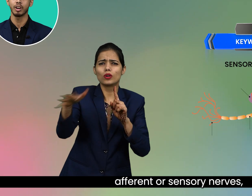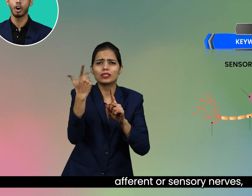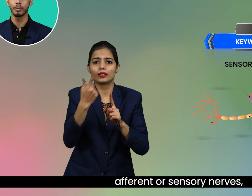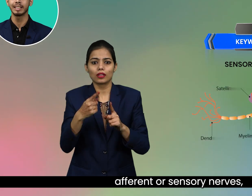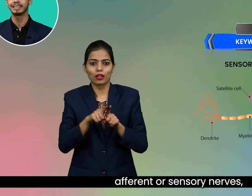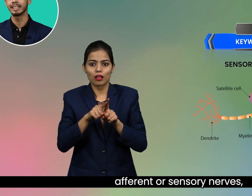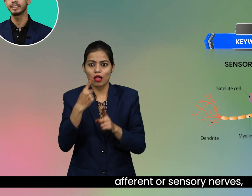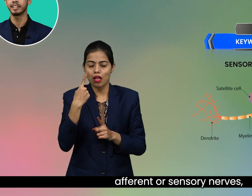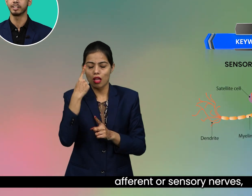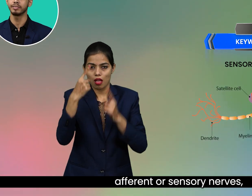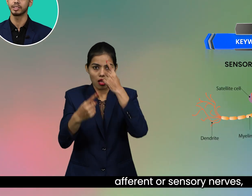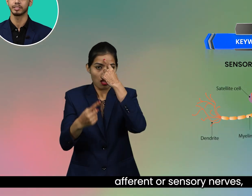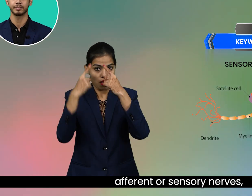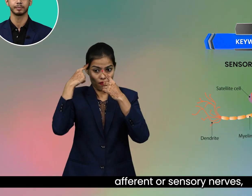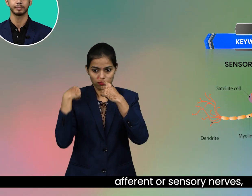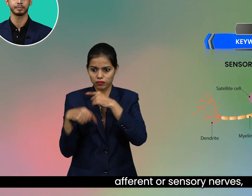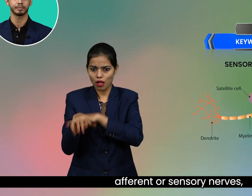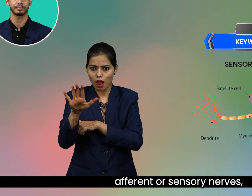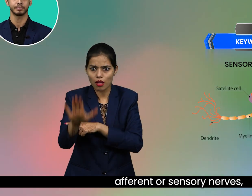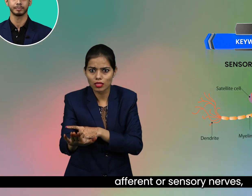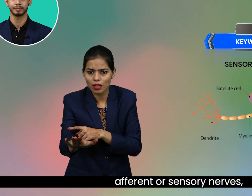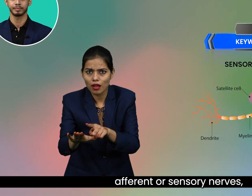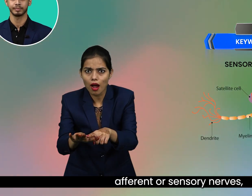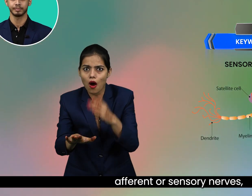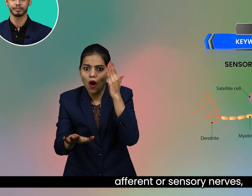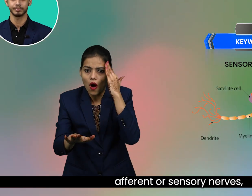afferent or sensory nerves,